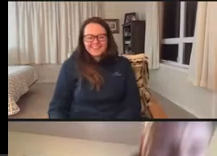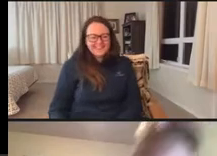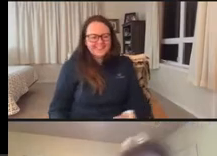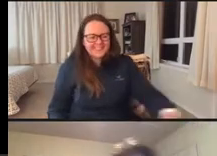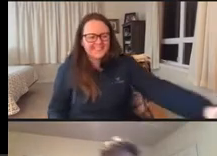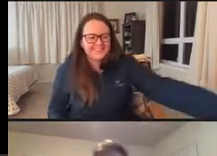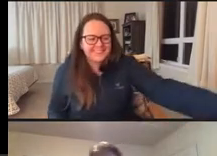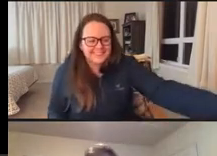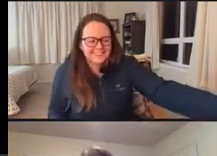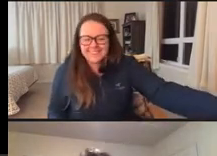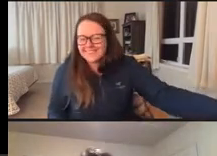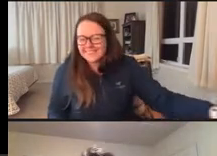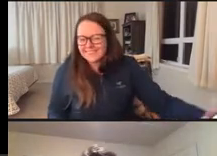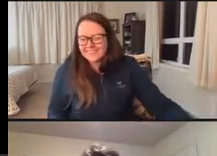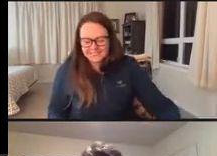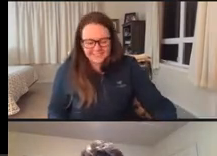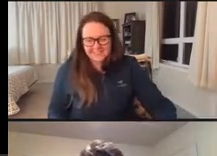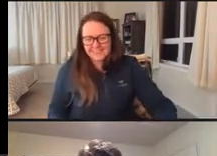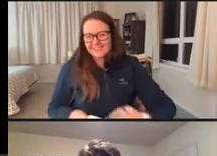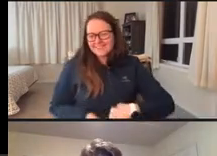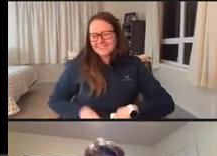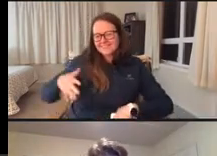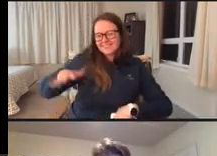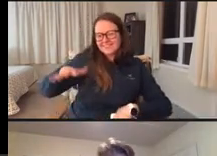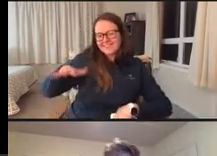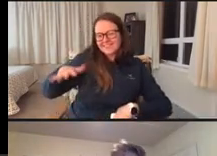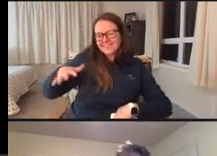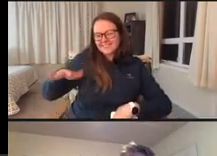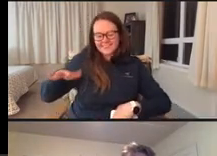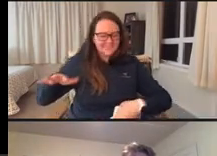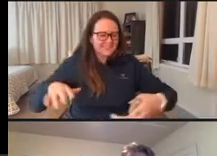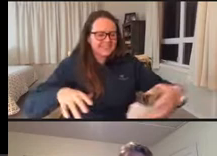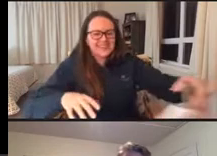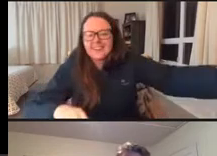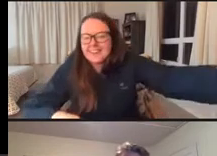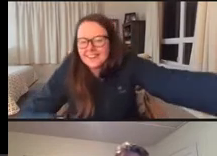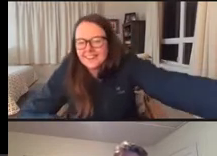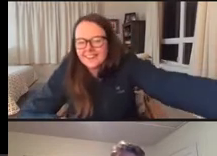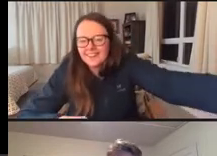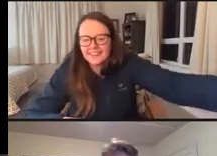hand. Anybody else? No? Okay.